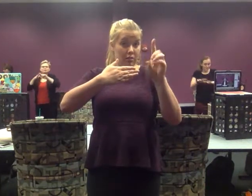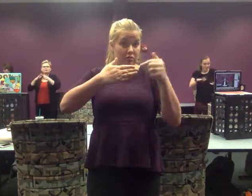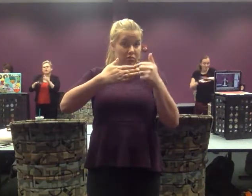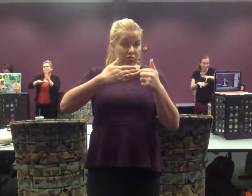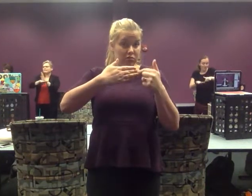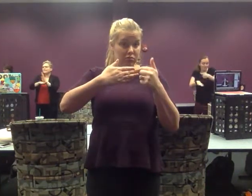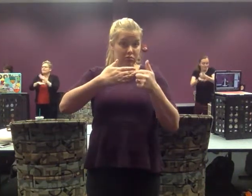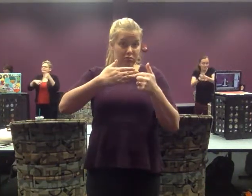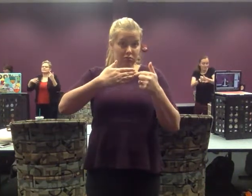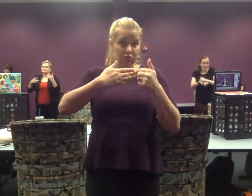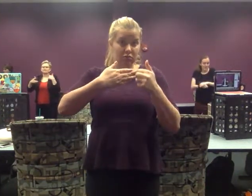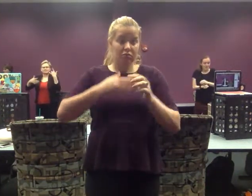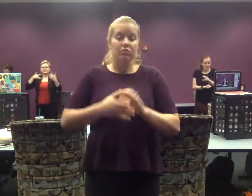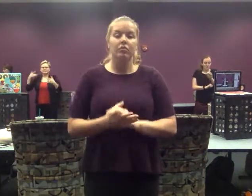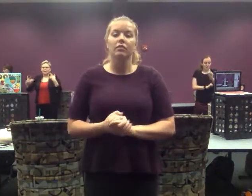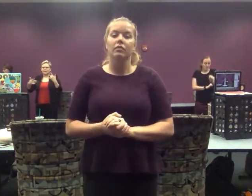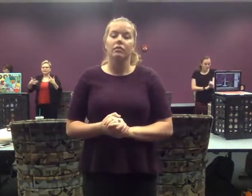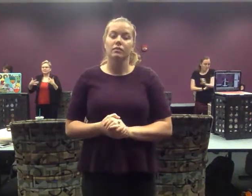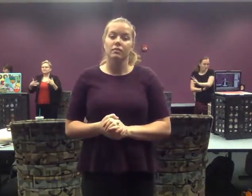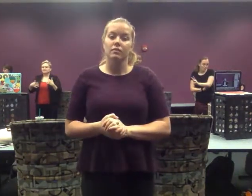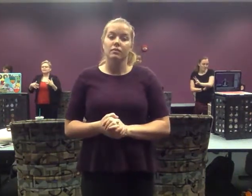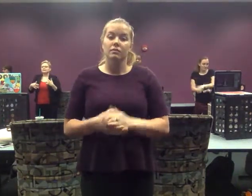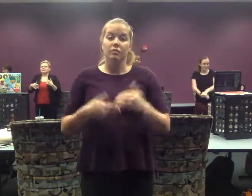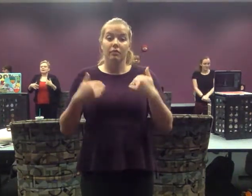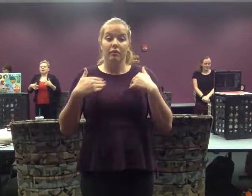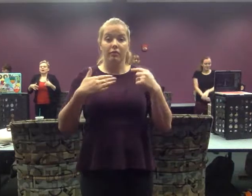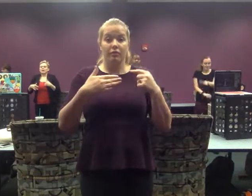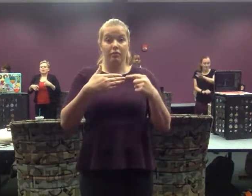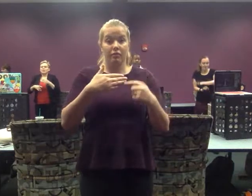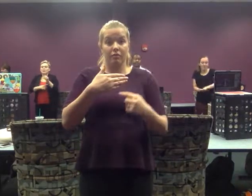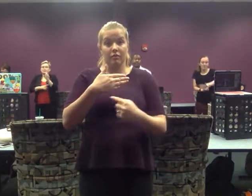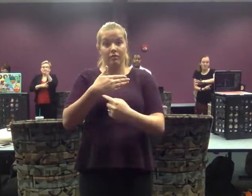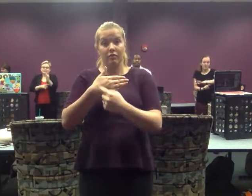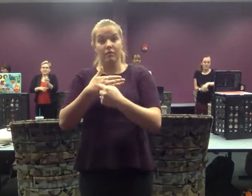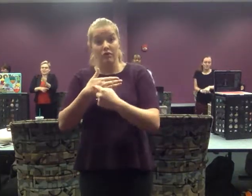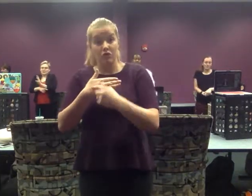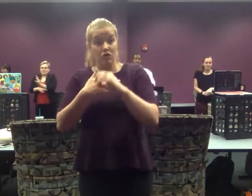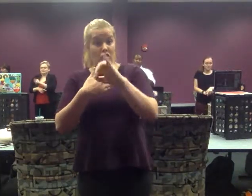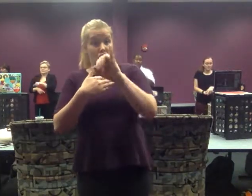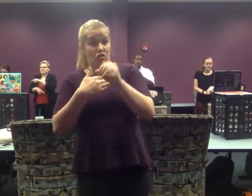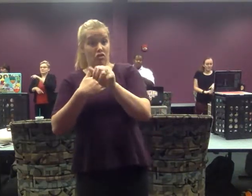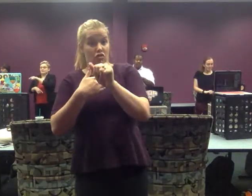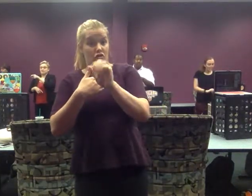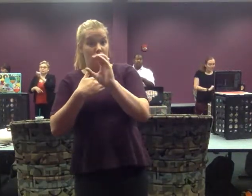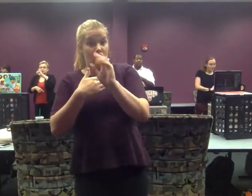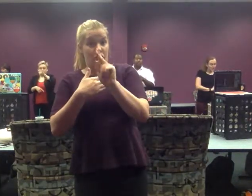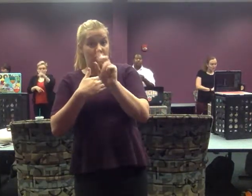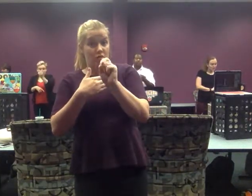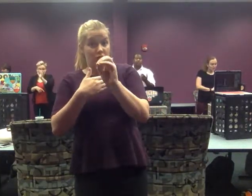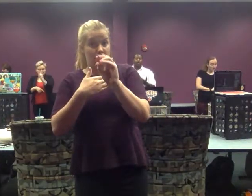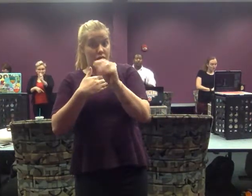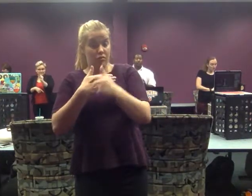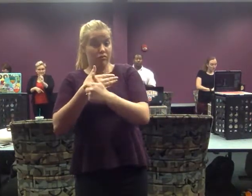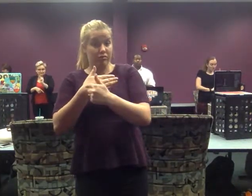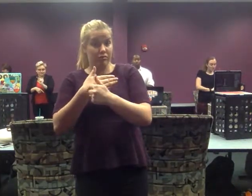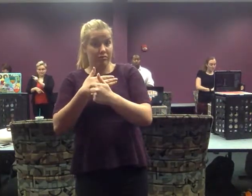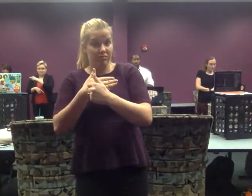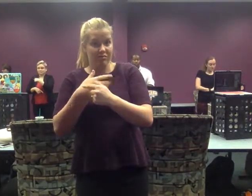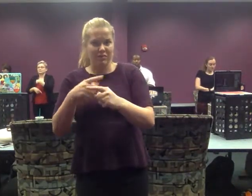of the Southwest. Jackson is the one who brought the mob to the White House, mud on their boots and all.